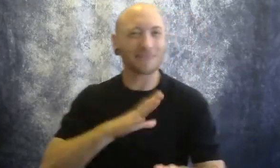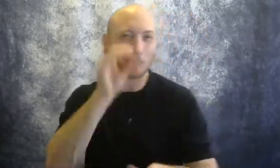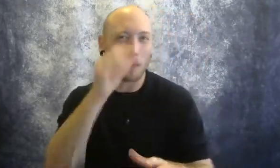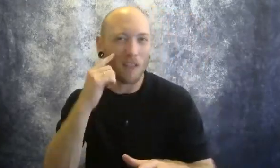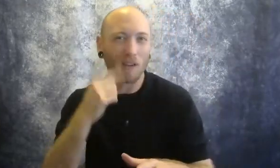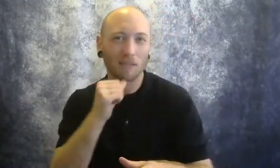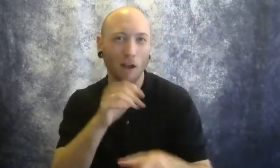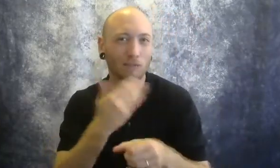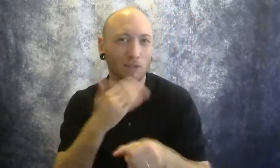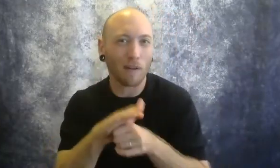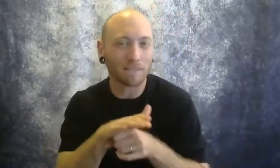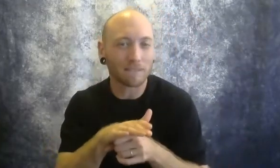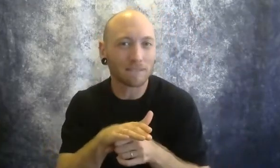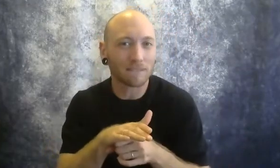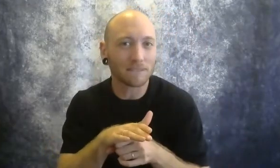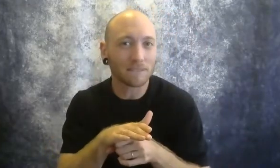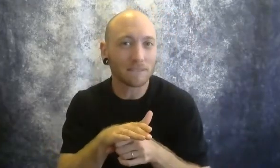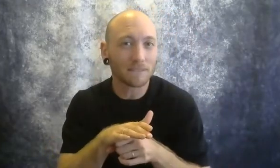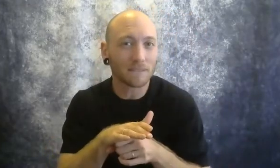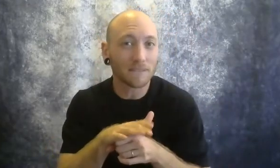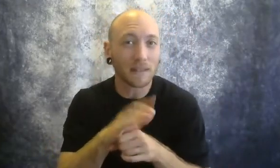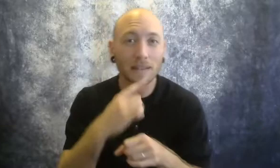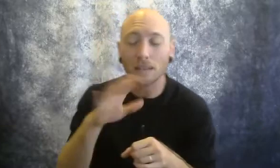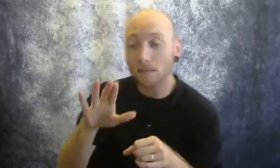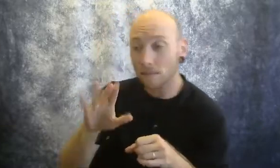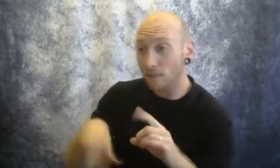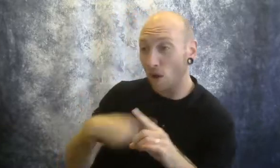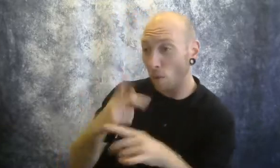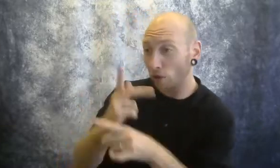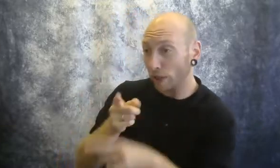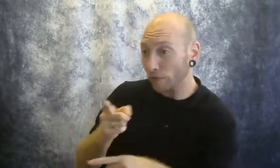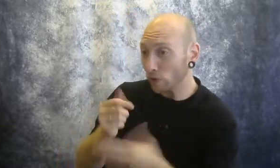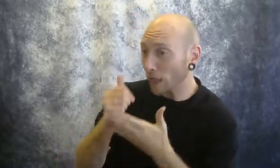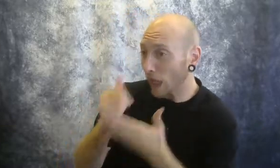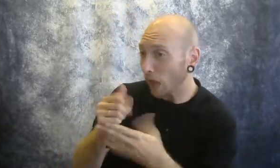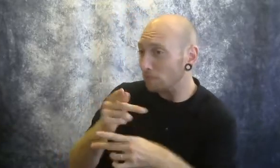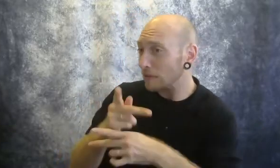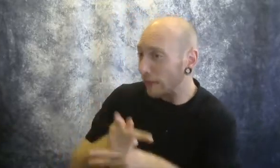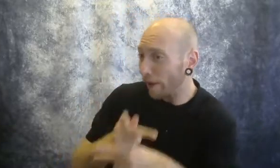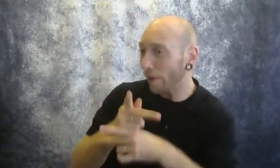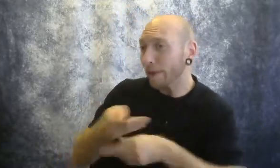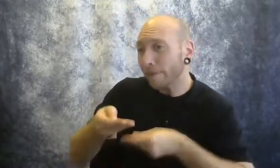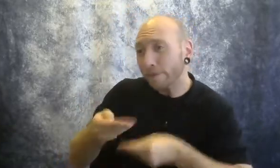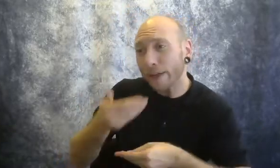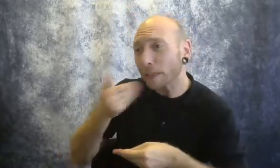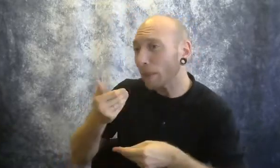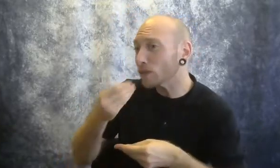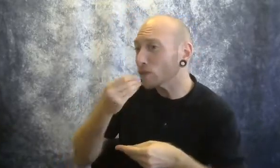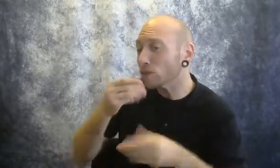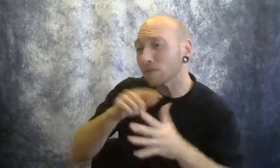That was my opinion of me, I said, but when I went through what I did for you and how I cared